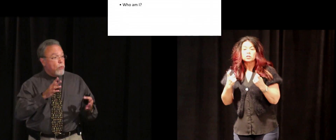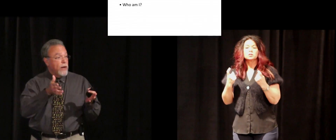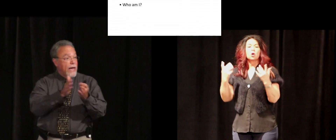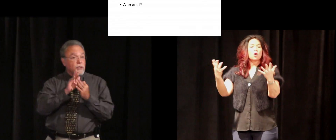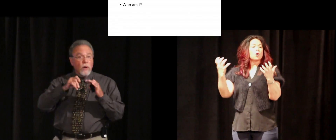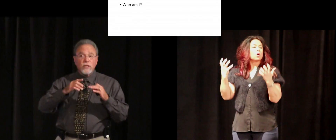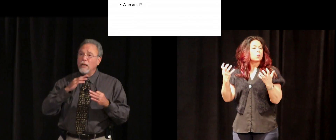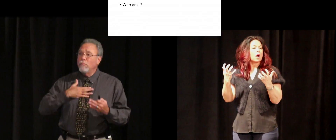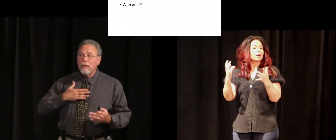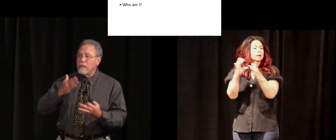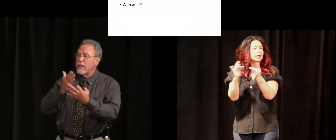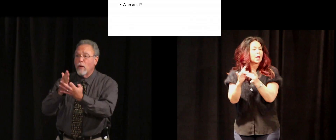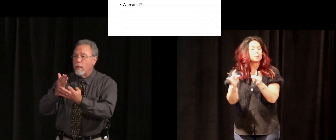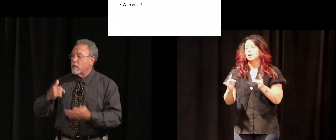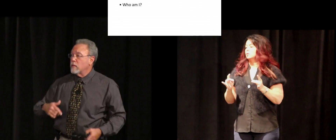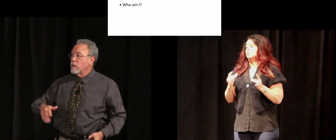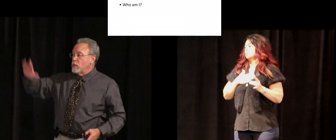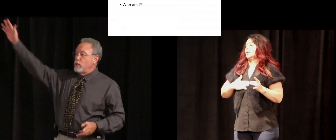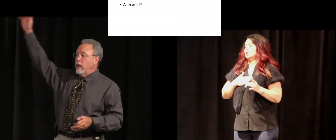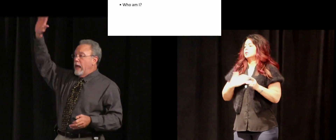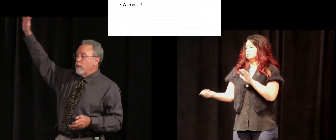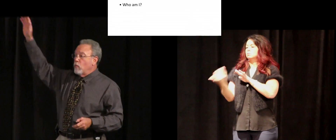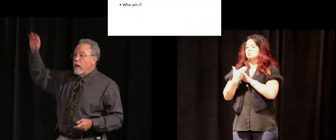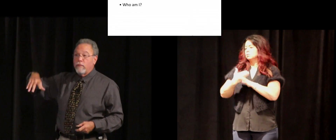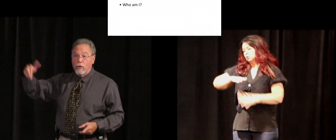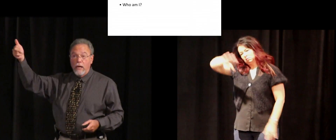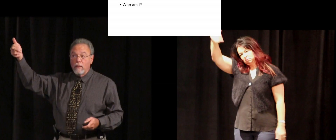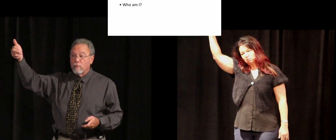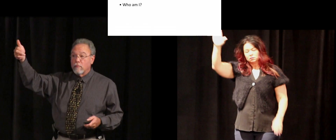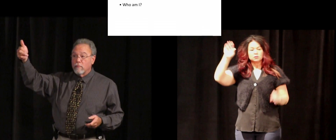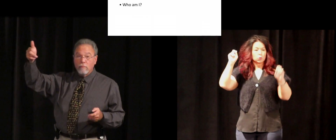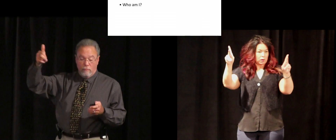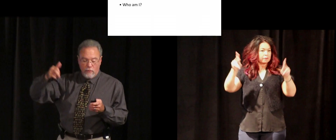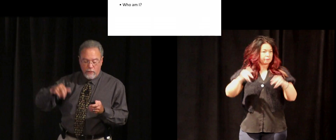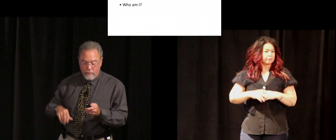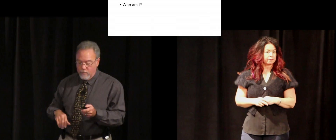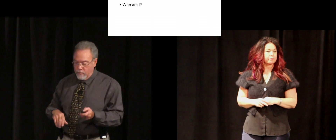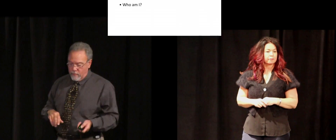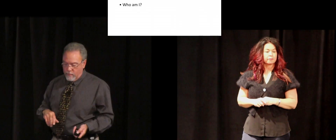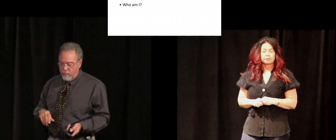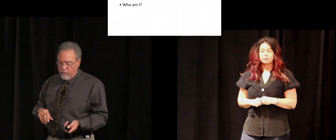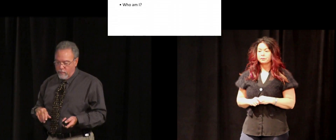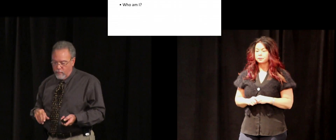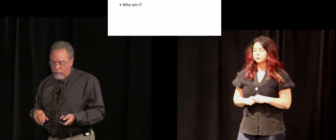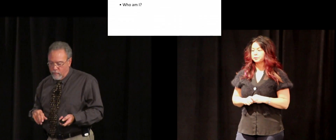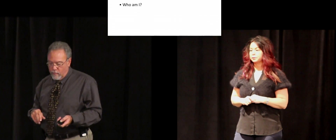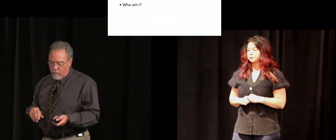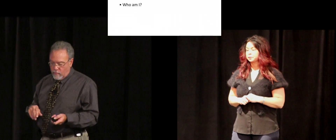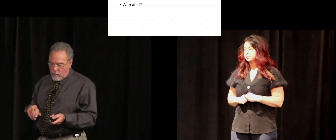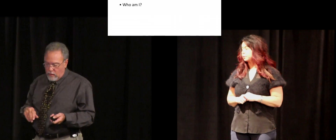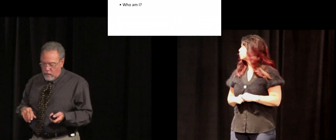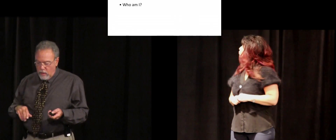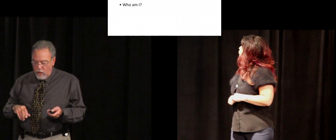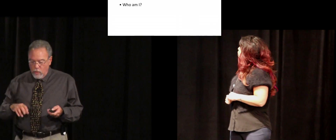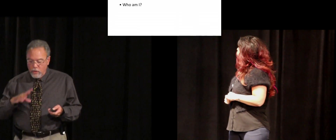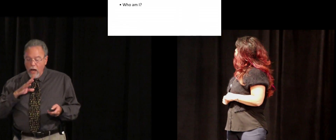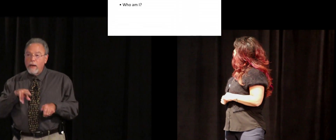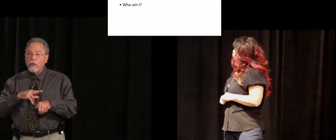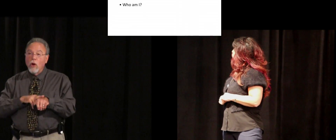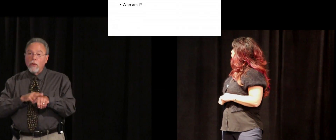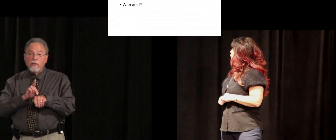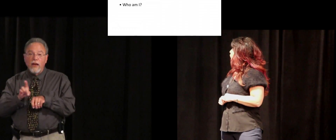And we'll talk, as you know, I'm talking to experts here, so I'm not implying that I know anything more than